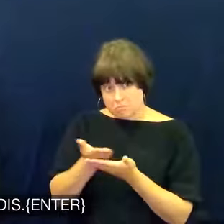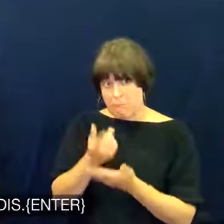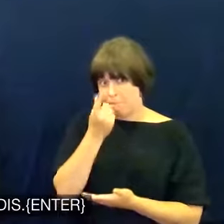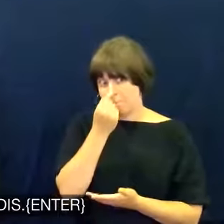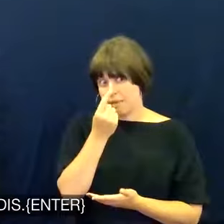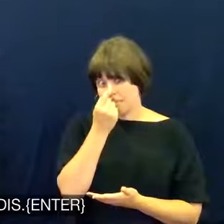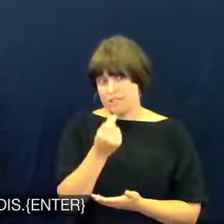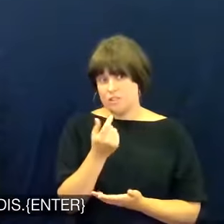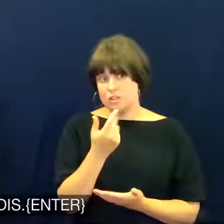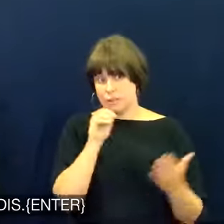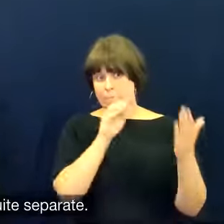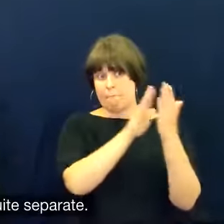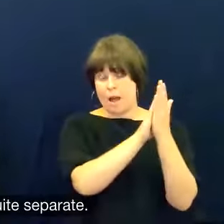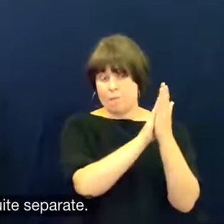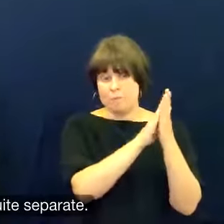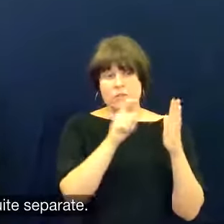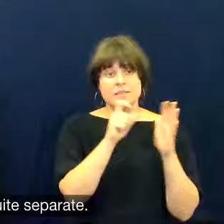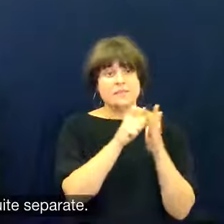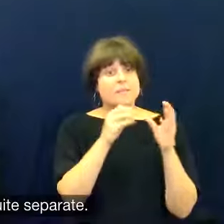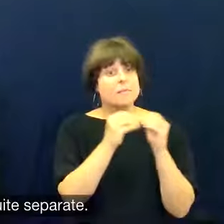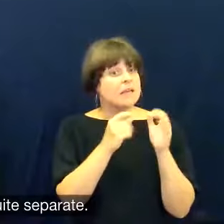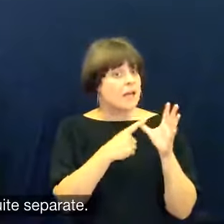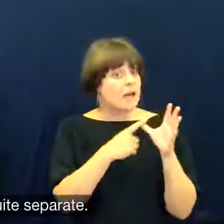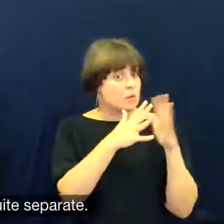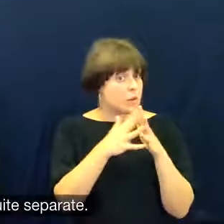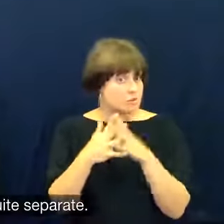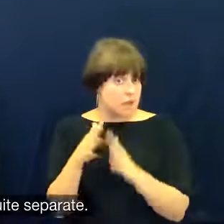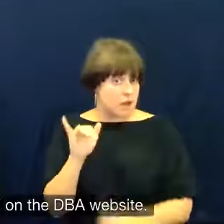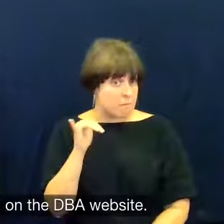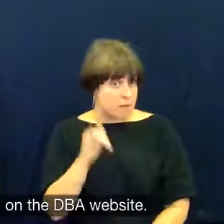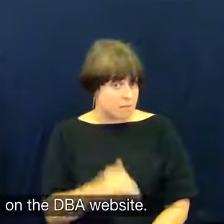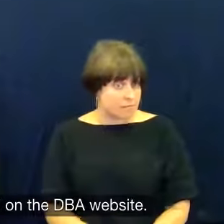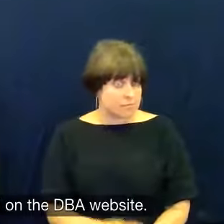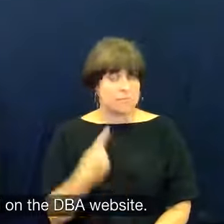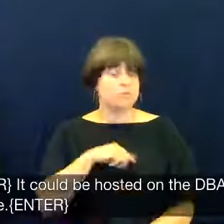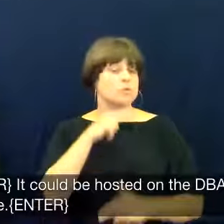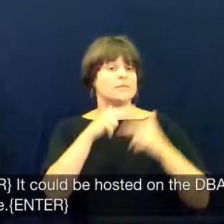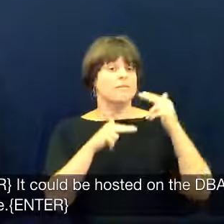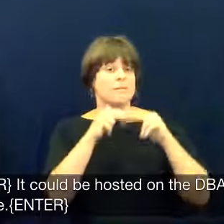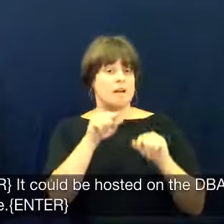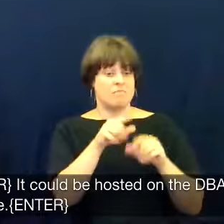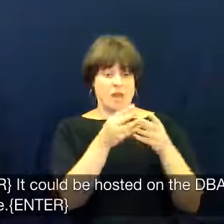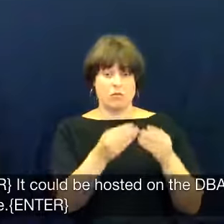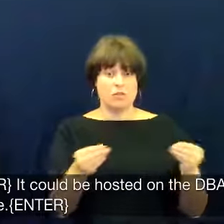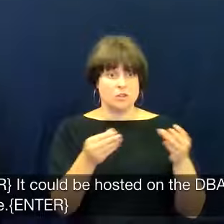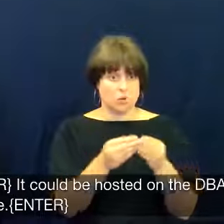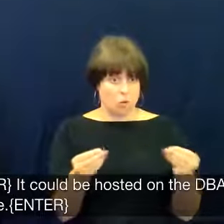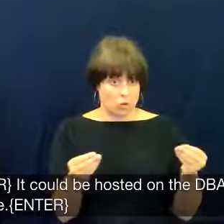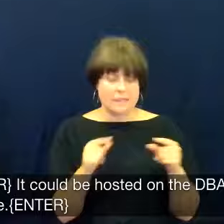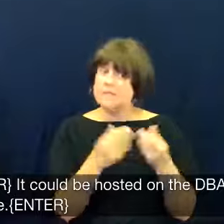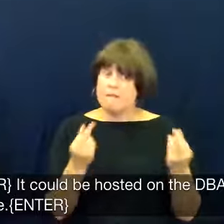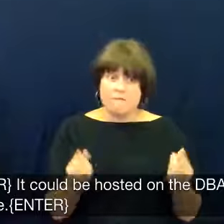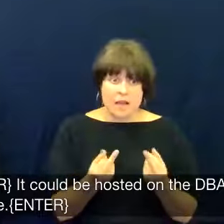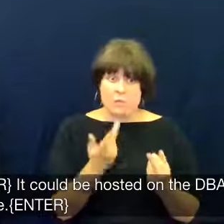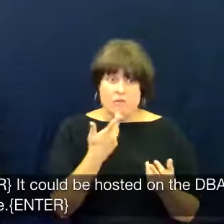hosted on the DBA website. So certainly we will develop that resource, which would be available to anybody upon request that we